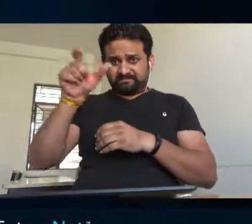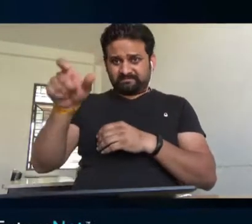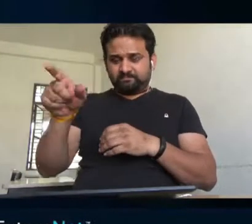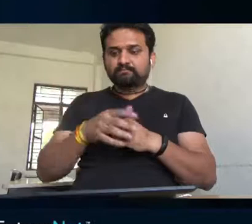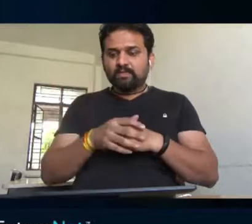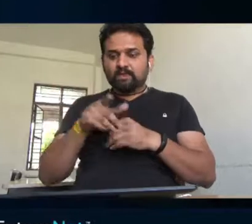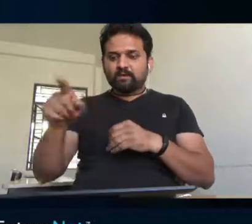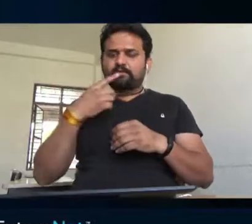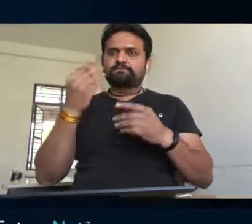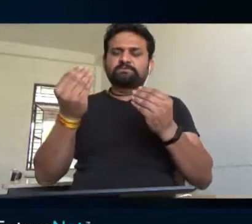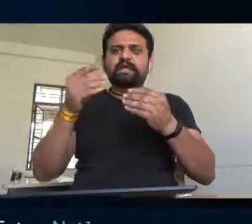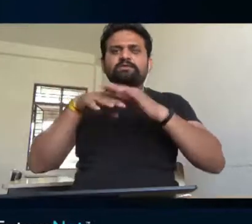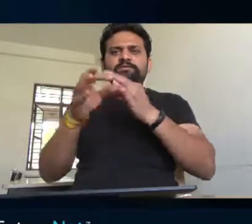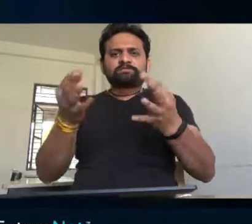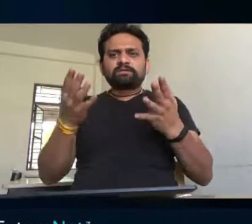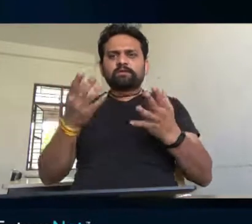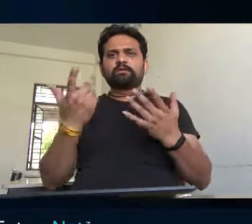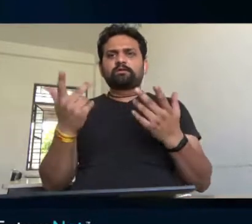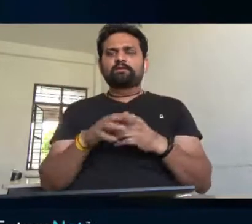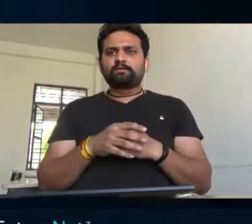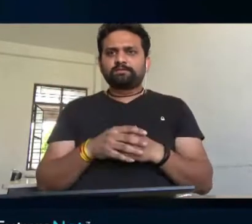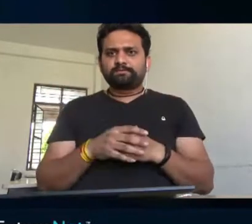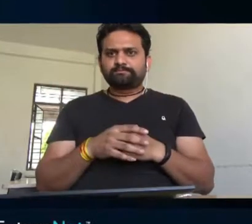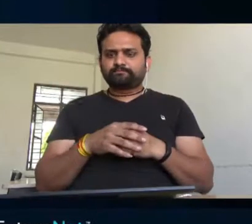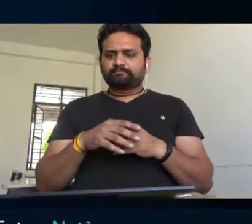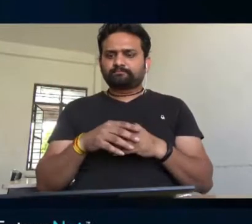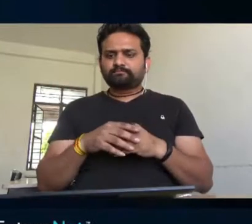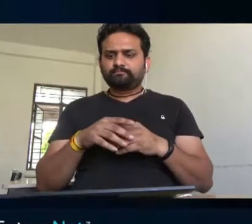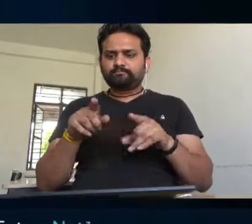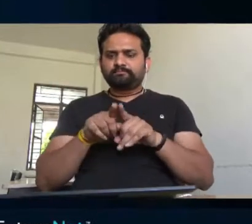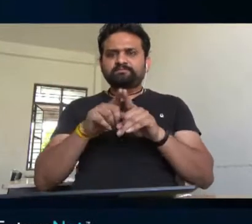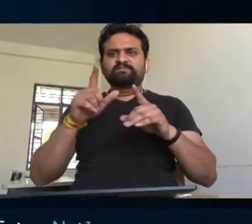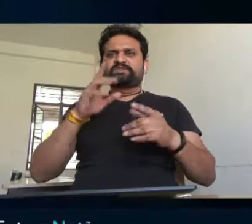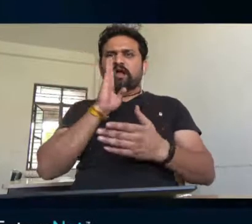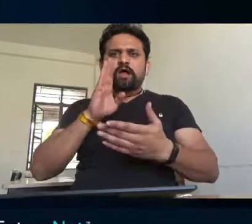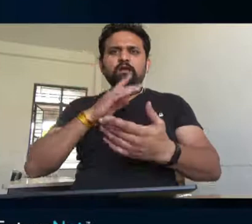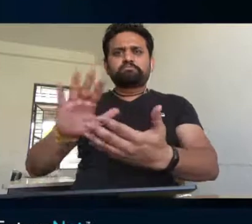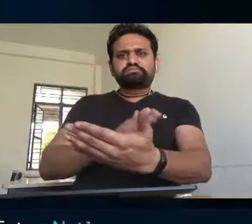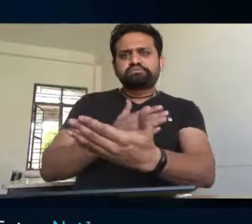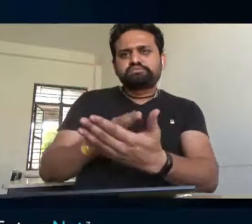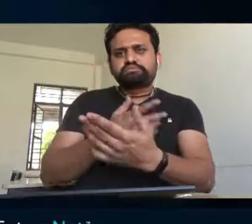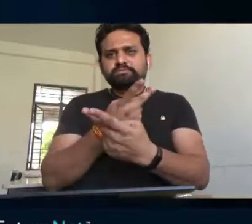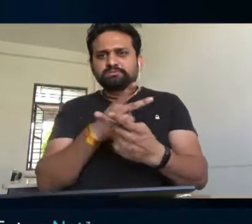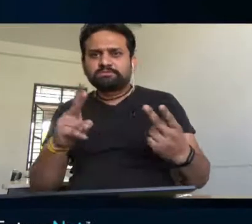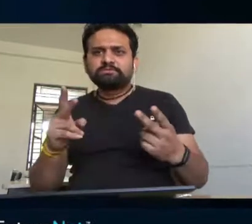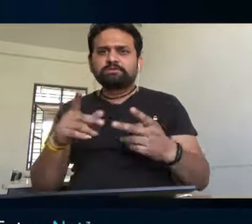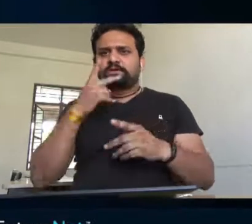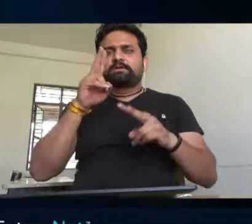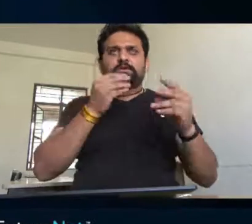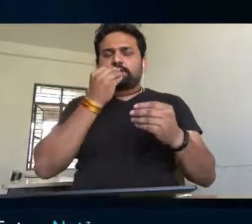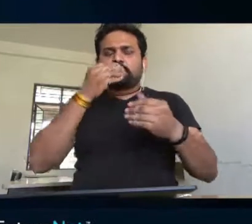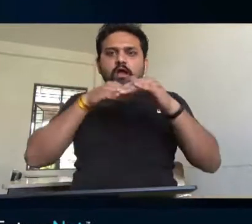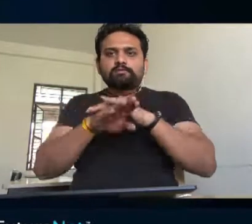meter restaurant in 3 floors, and that will be a very special restaurant. Mr. Aurelio, he is the chief of